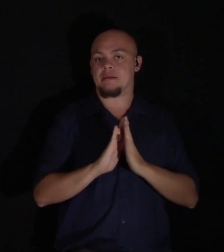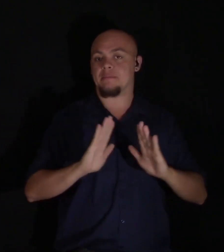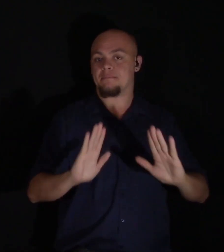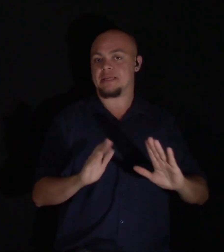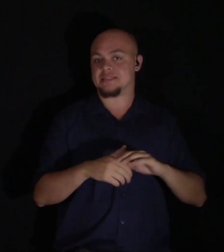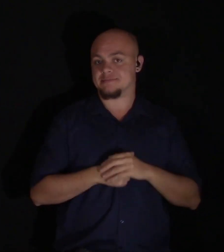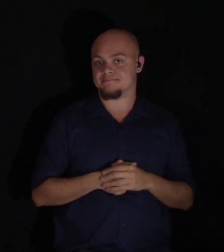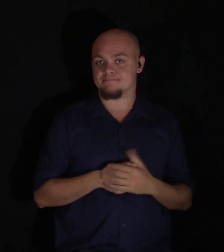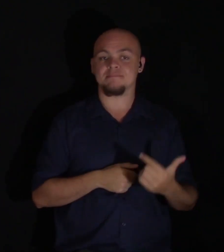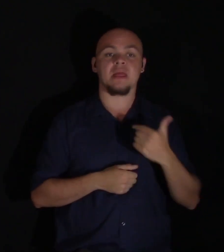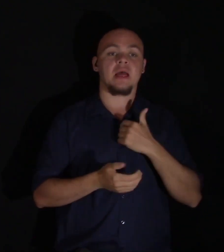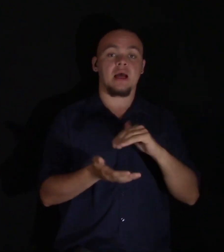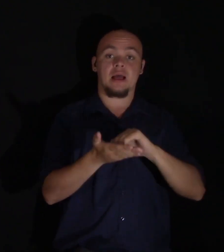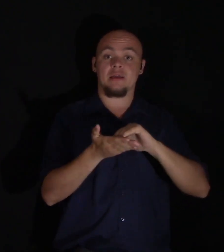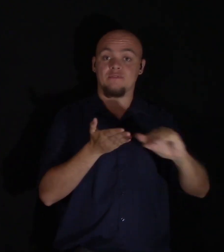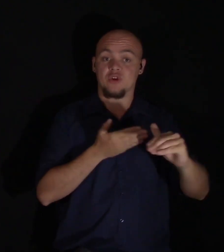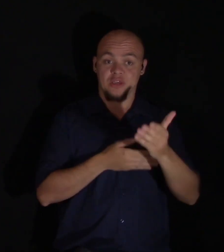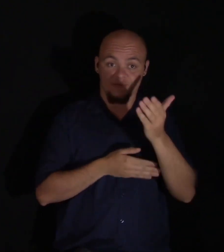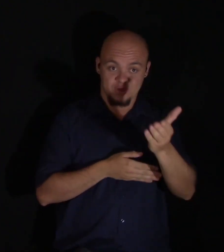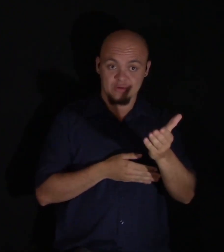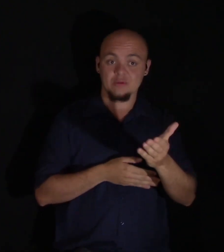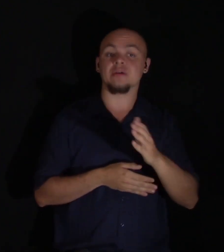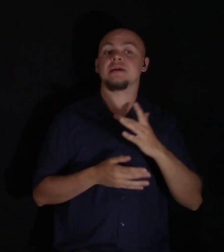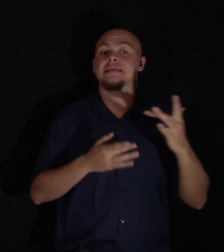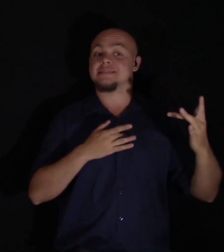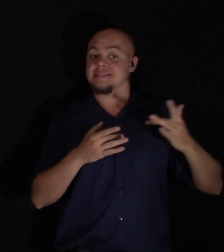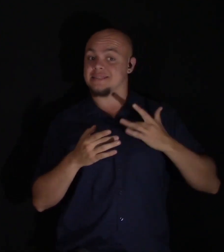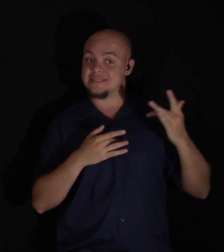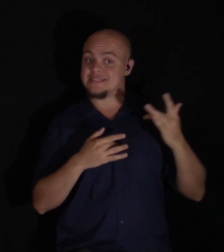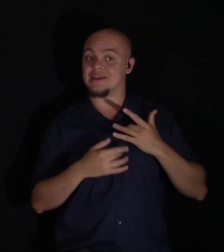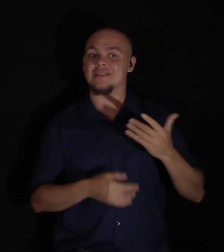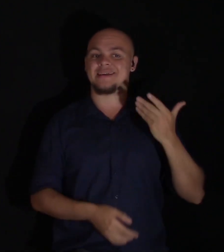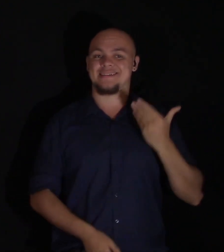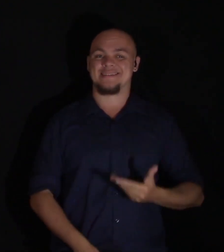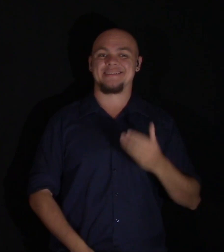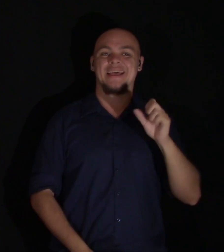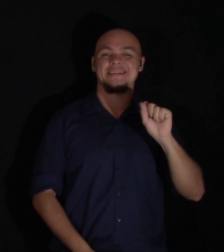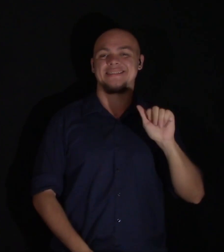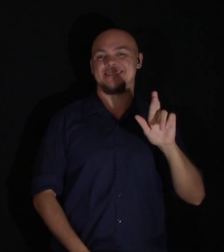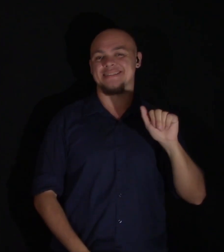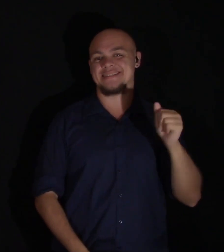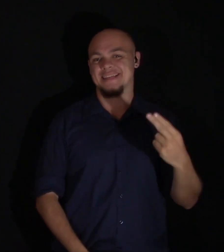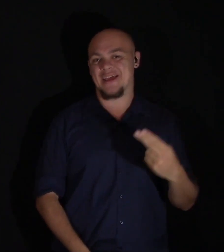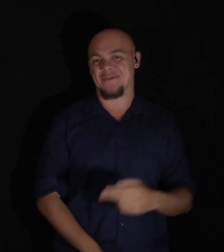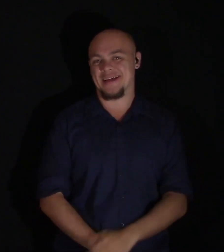I forgive you. Yours sincerely, Sara.